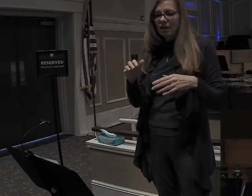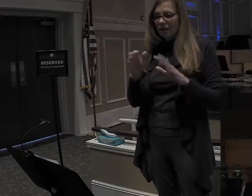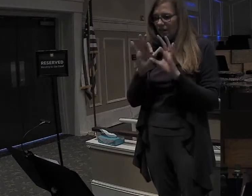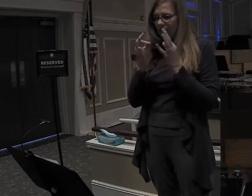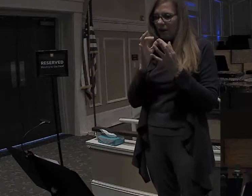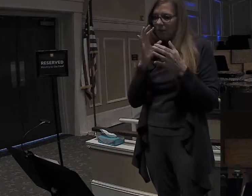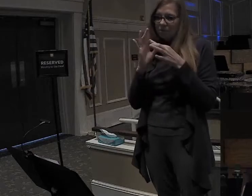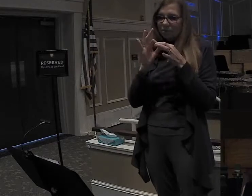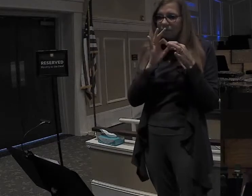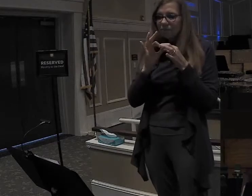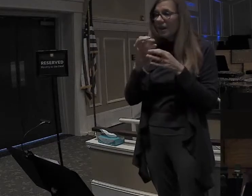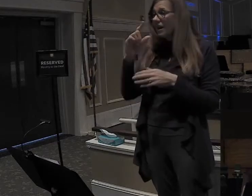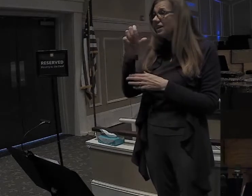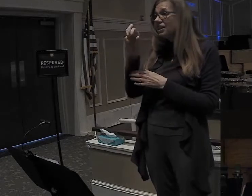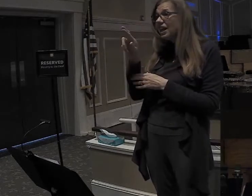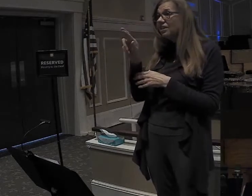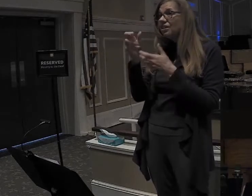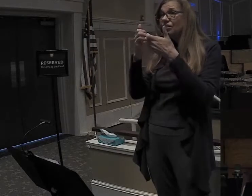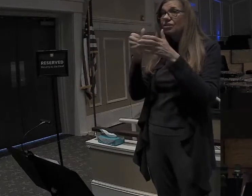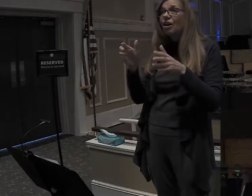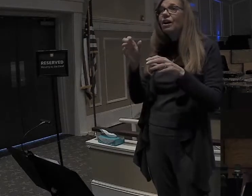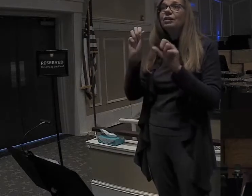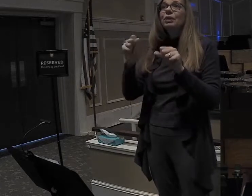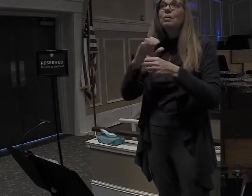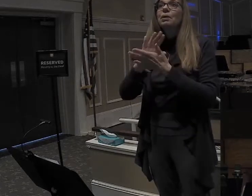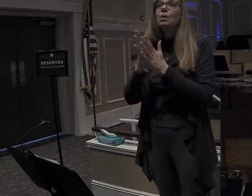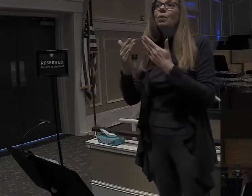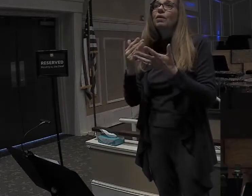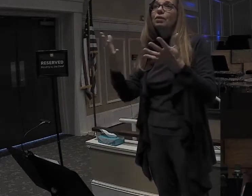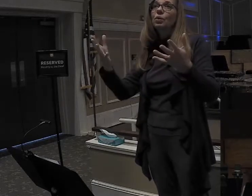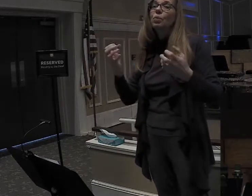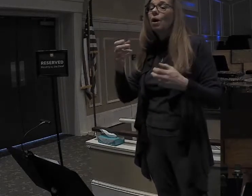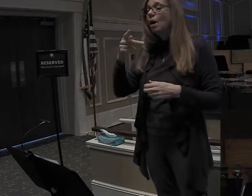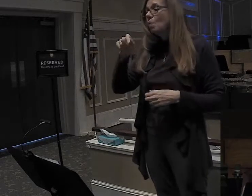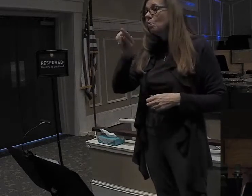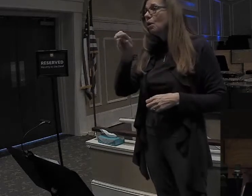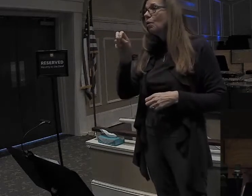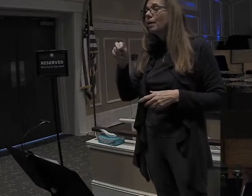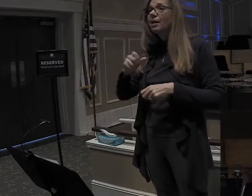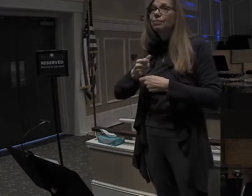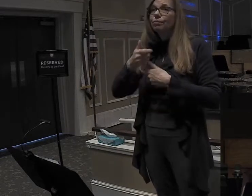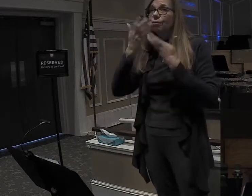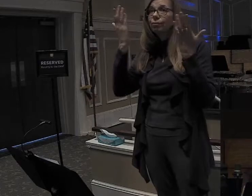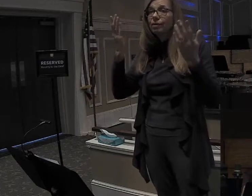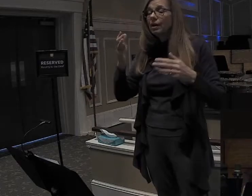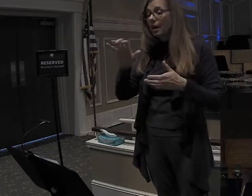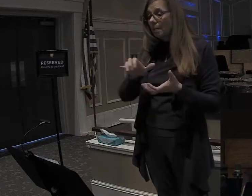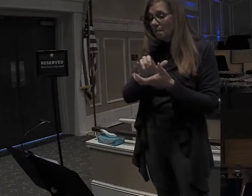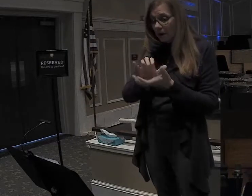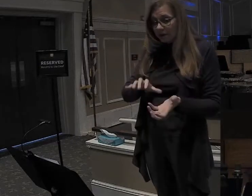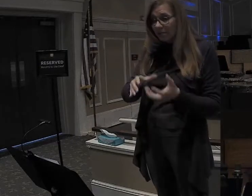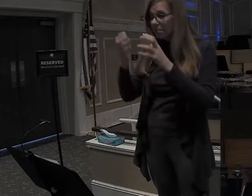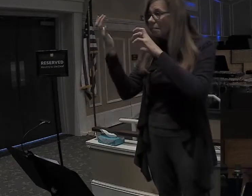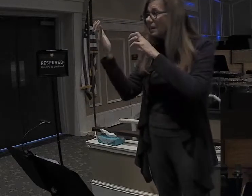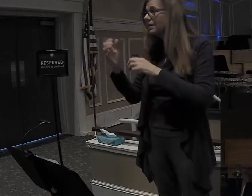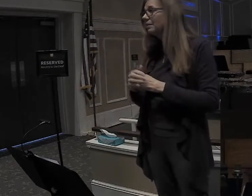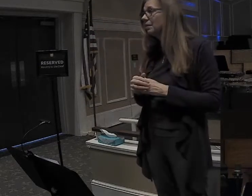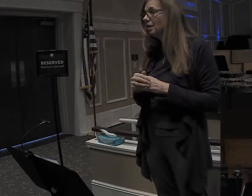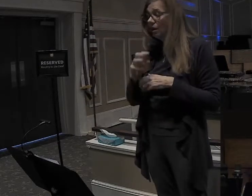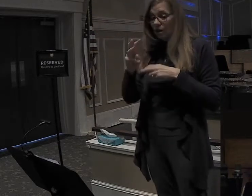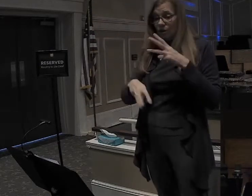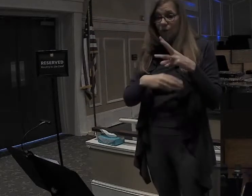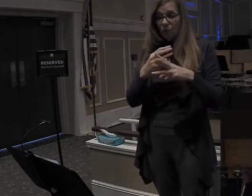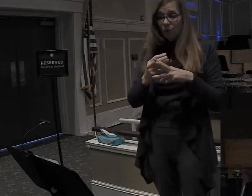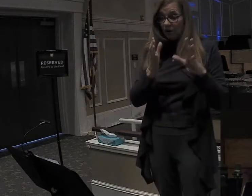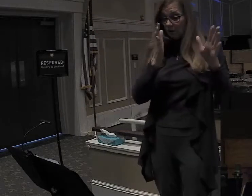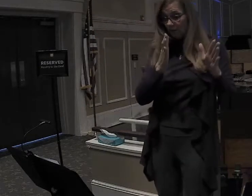cohesiveness. Gender is gone. You can make it anything you want it to be. Pronouns are gone. Marriage is a mess. The world goes from